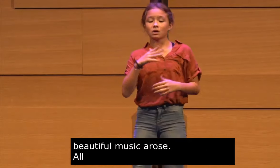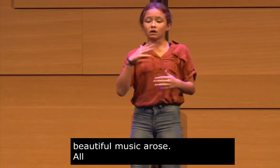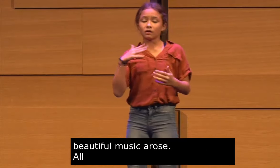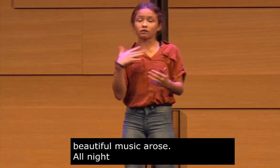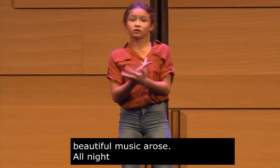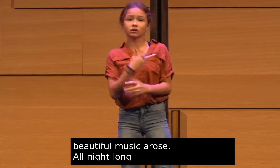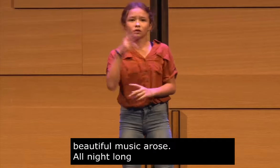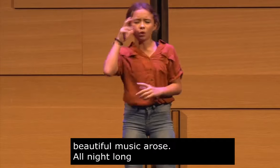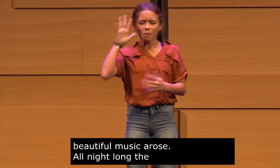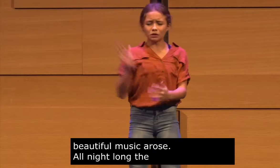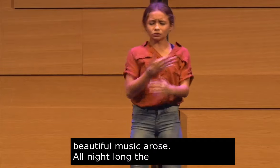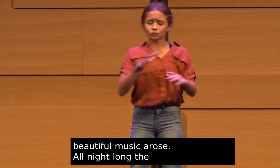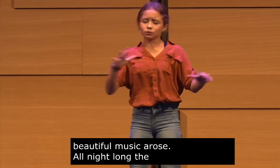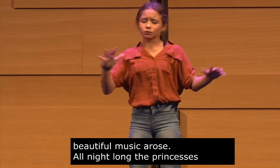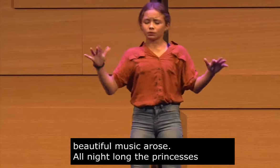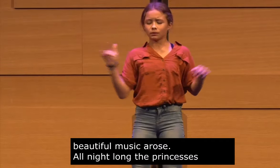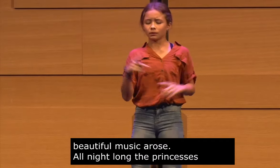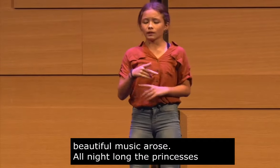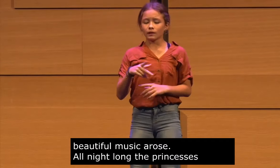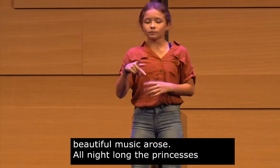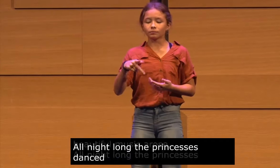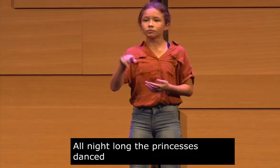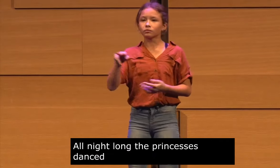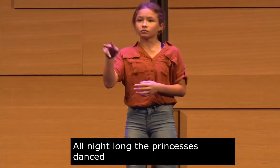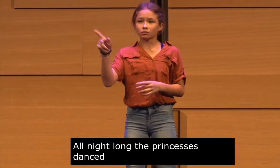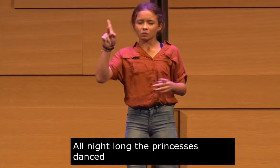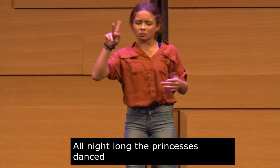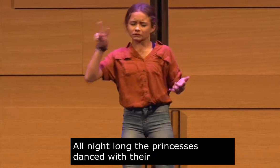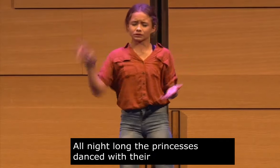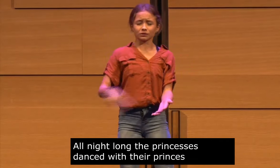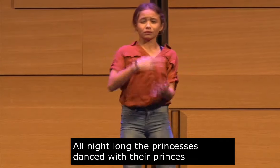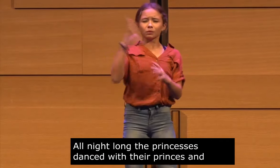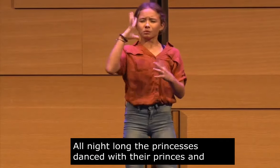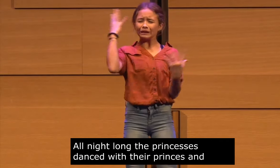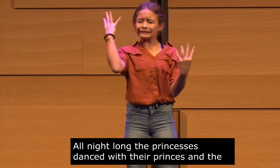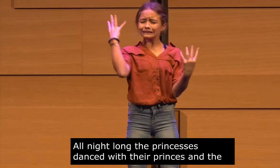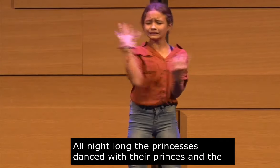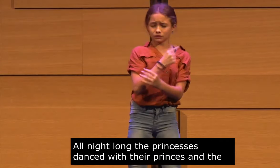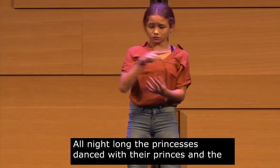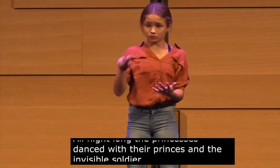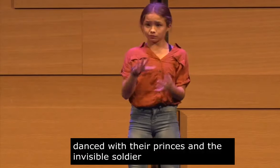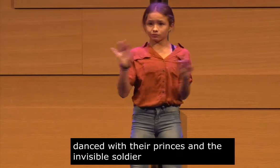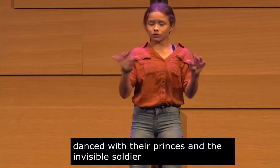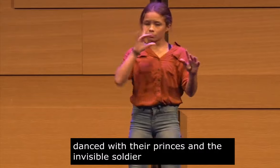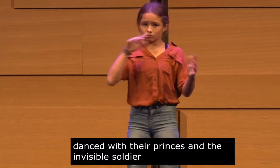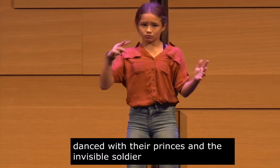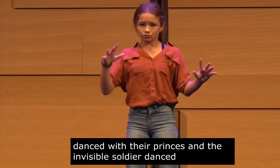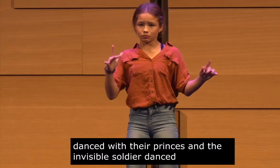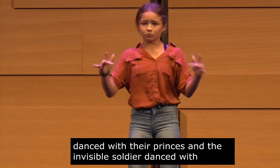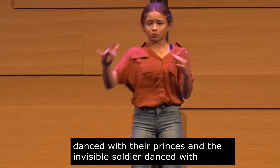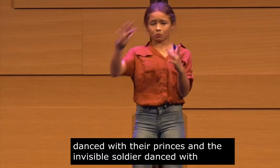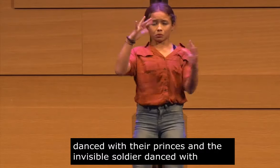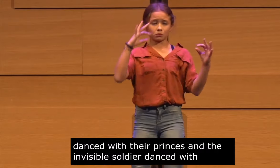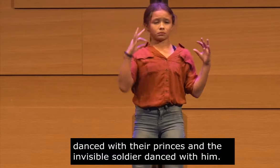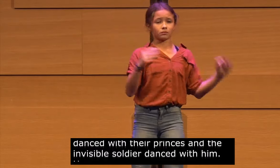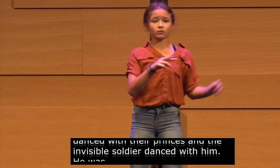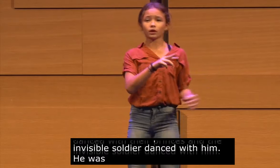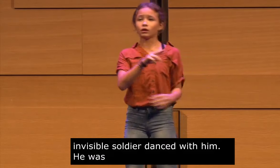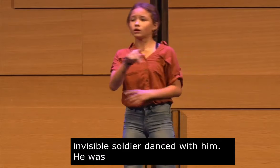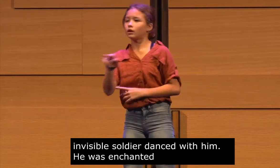All night long, the princesses danced with their princes, and the invisible soldier danced with them. He was enchanted by the grace